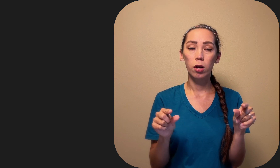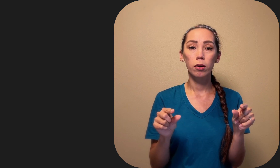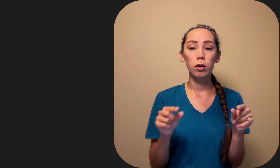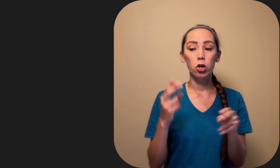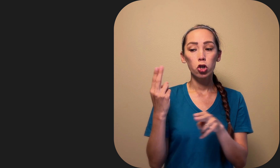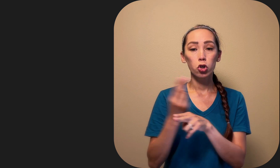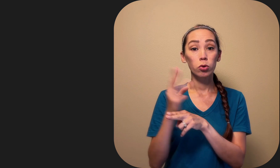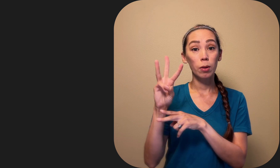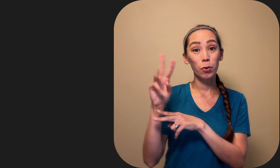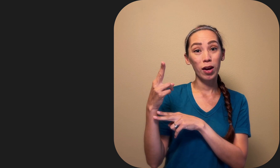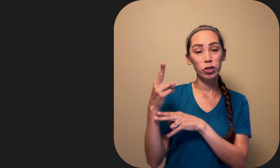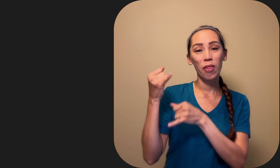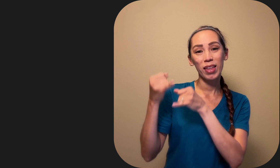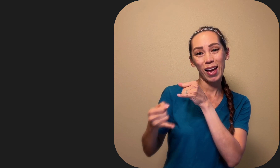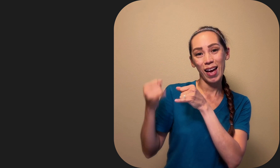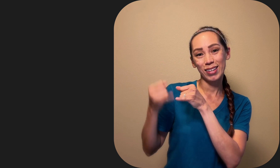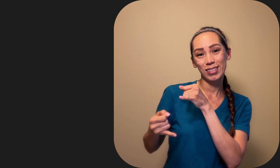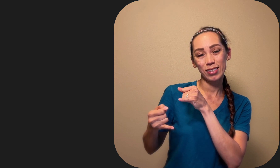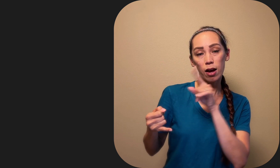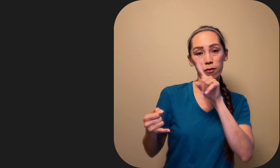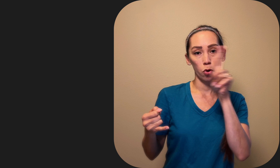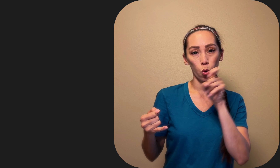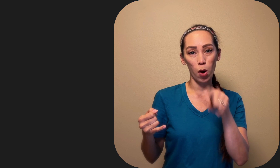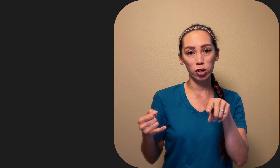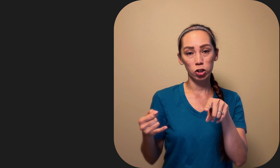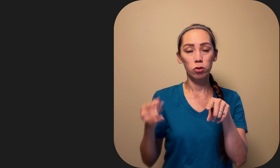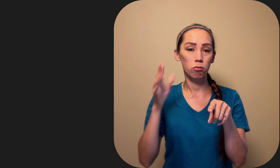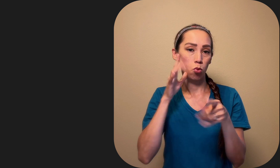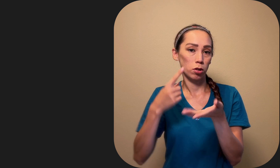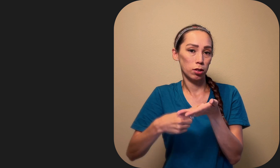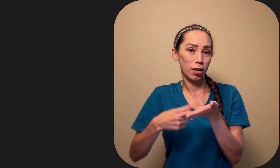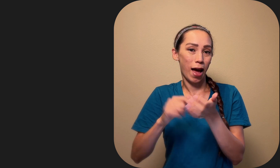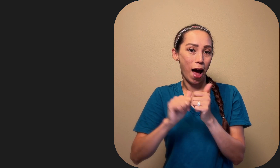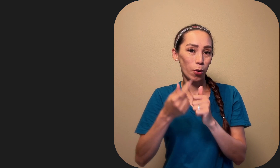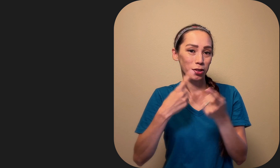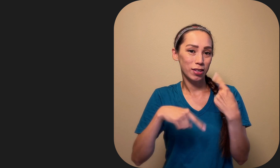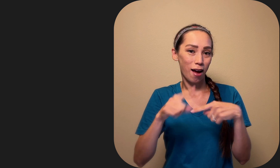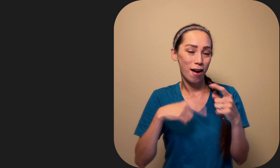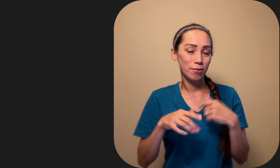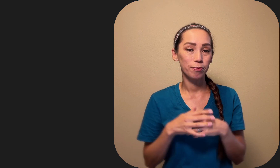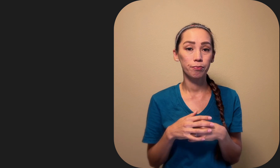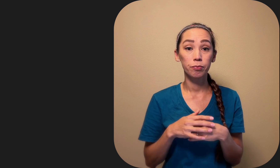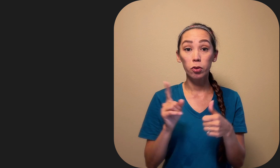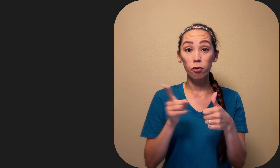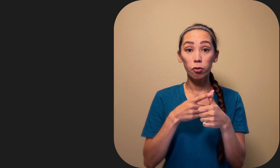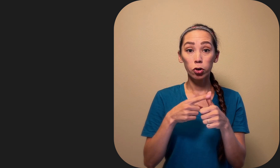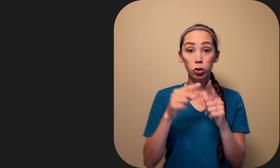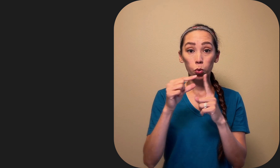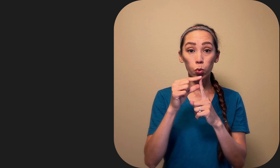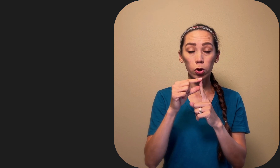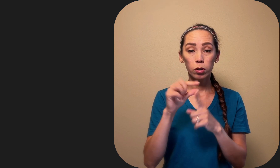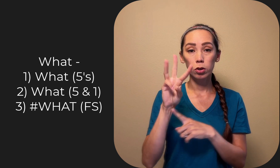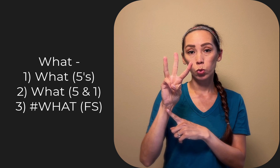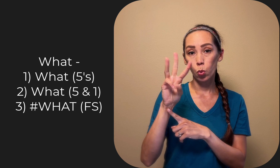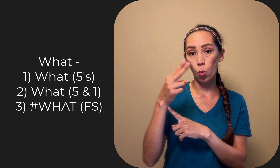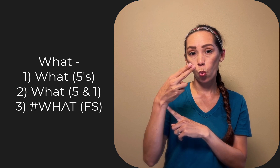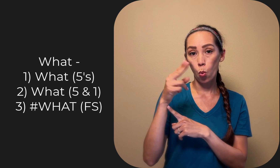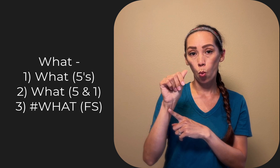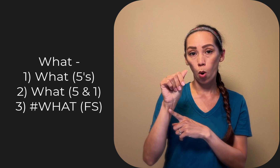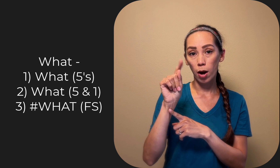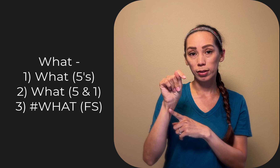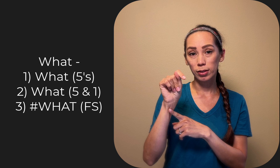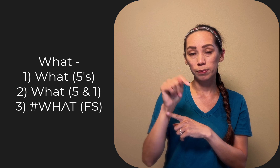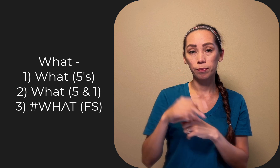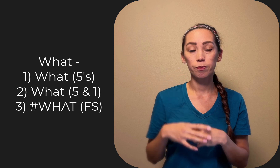use these words at the end of the question. Let's go over how to sign these. The first word we're going